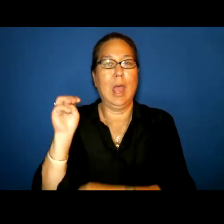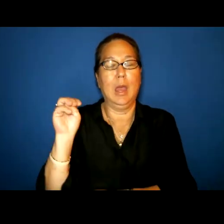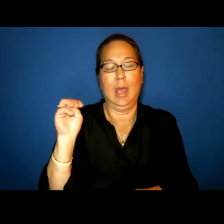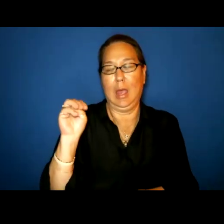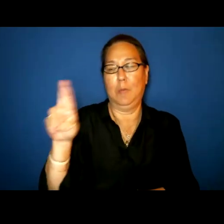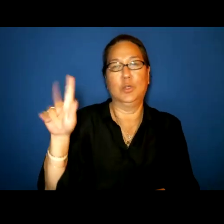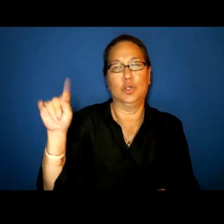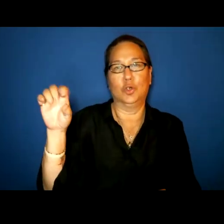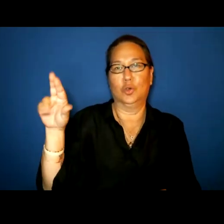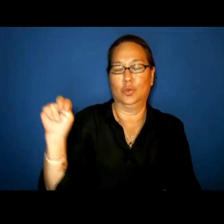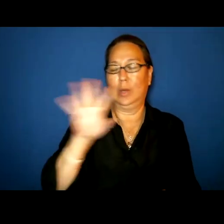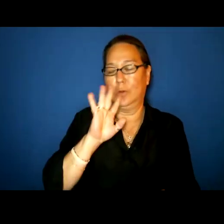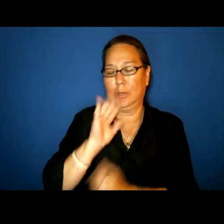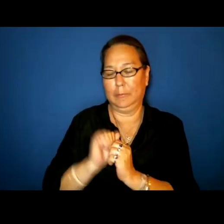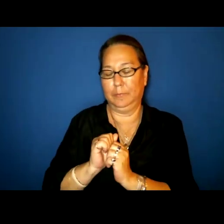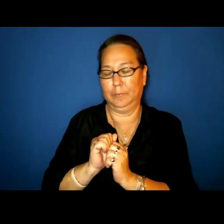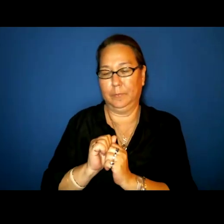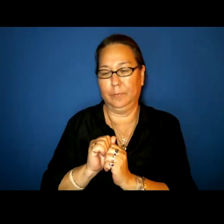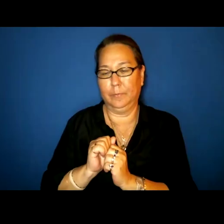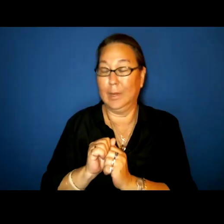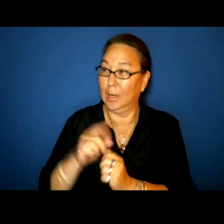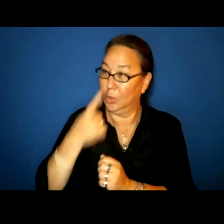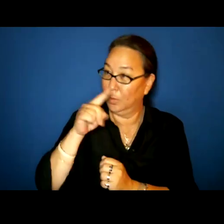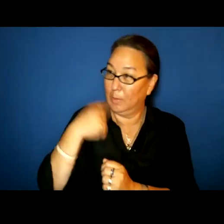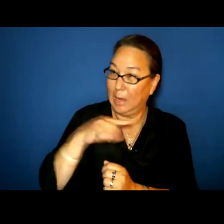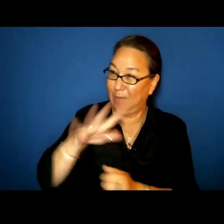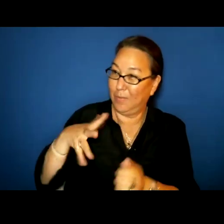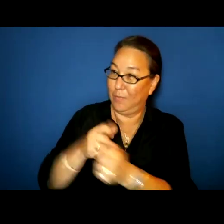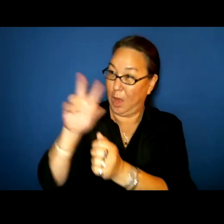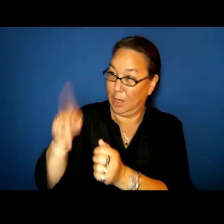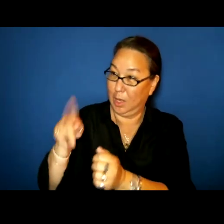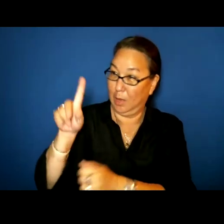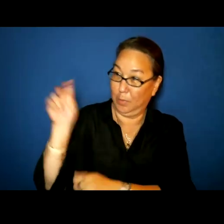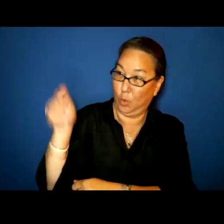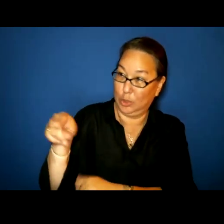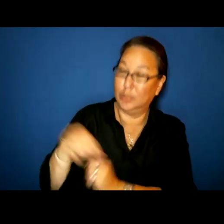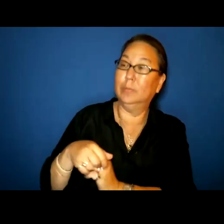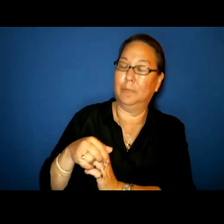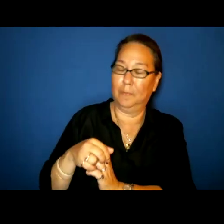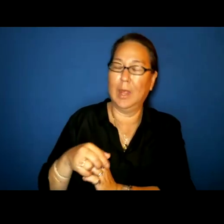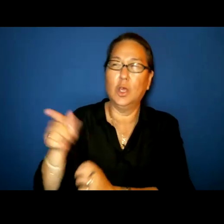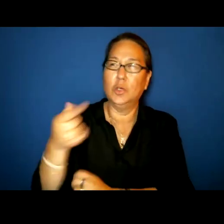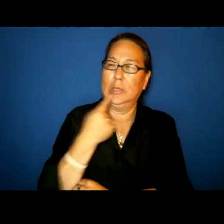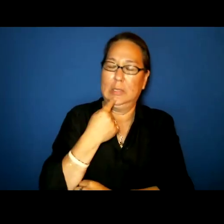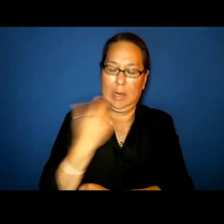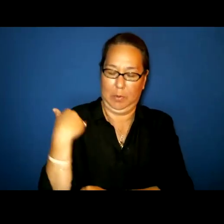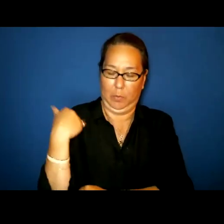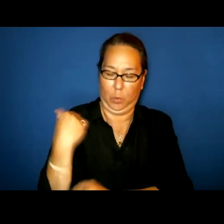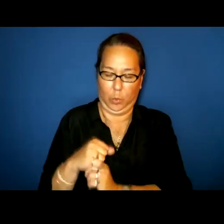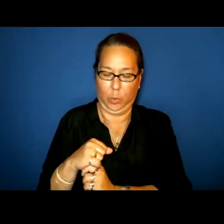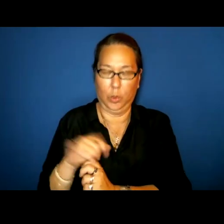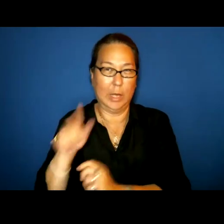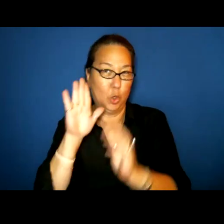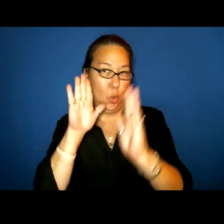Yes, you mentioned that just a little while ago that you anticipated